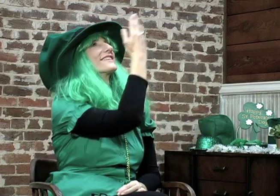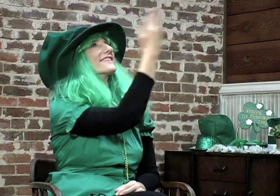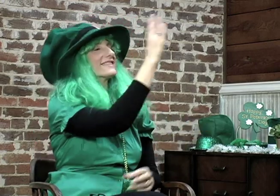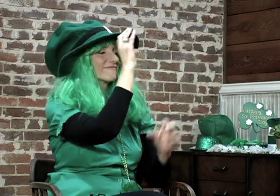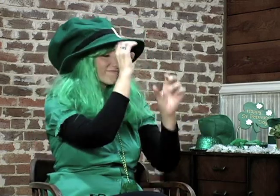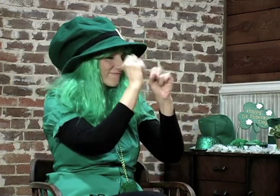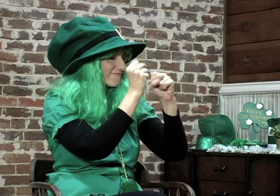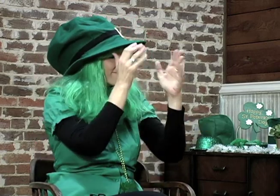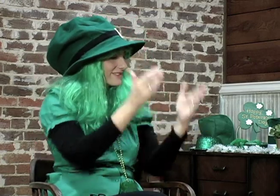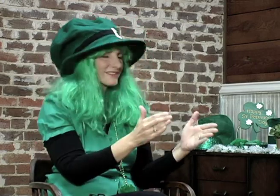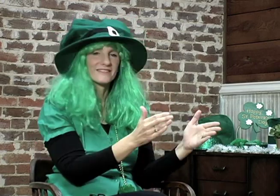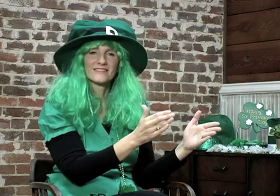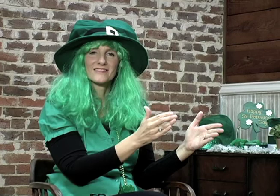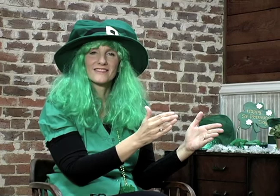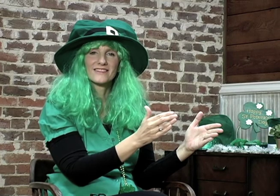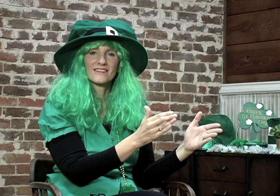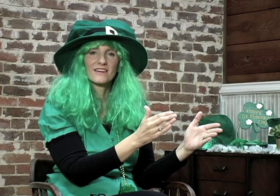Spirit. God the Creator